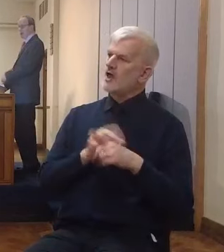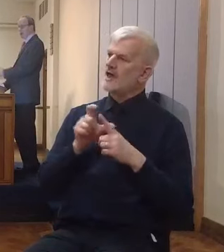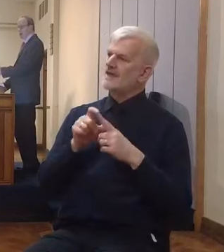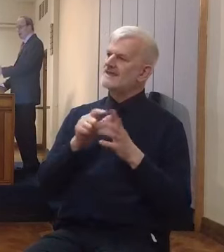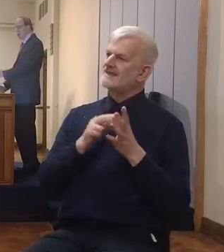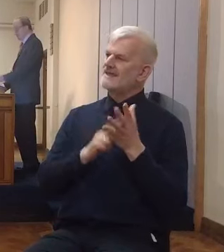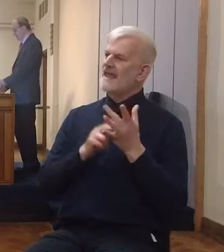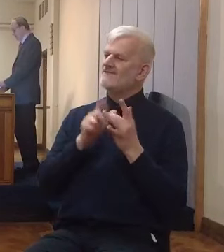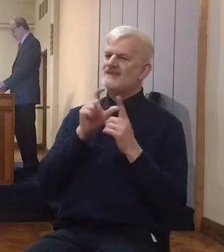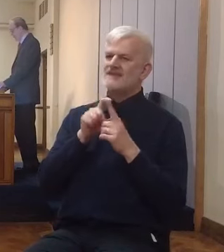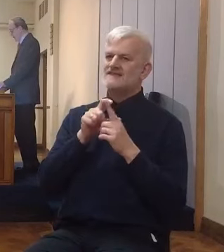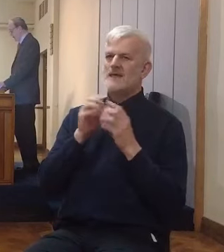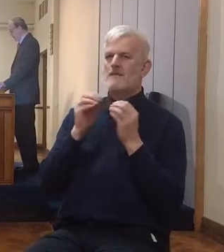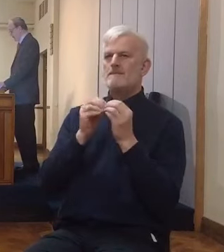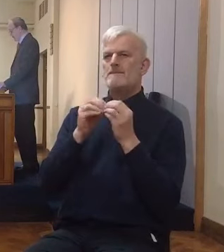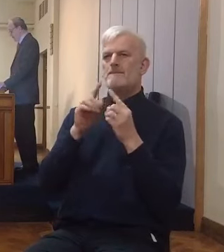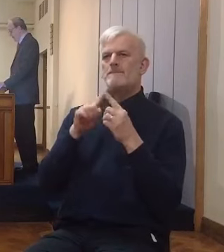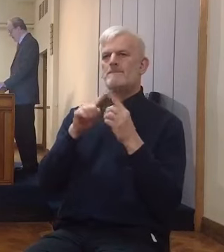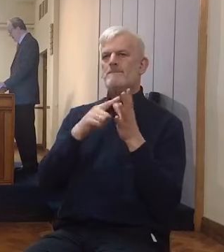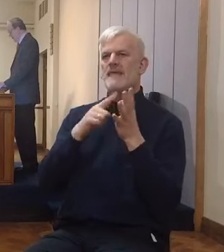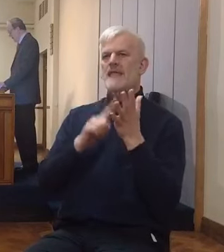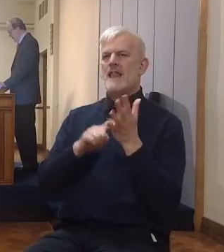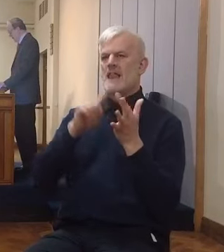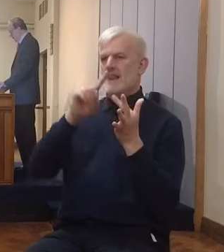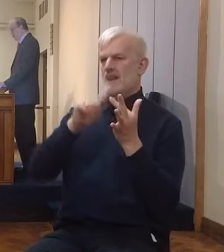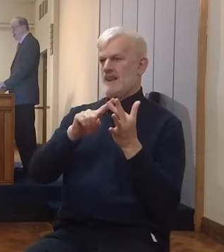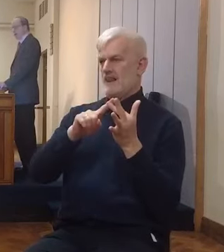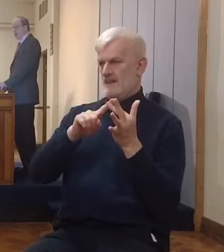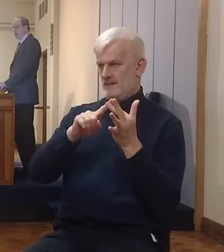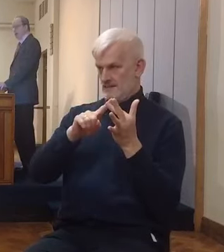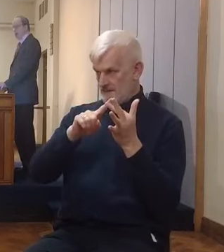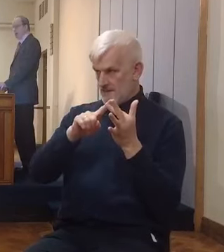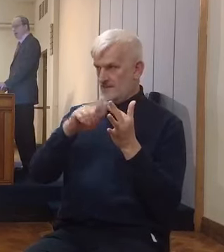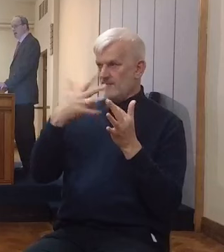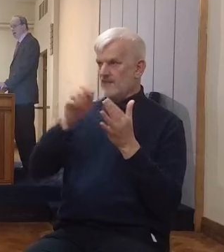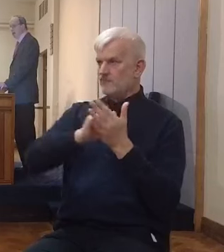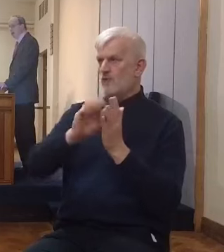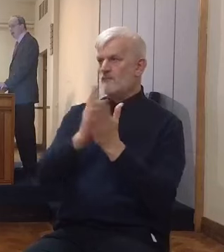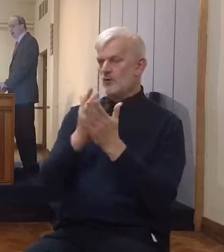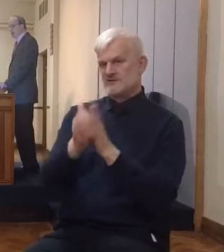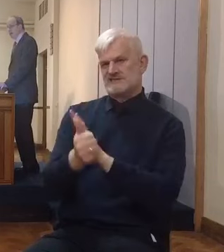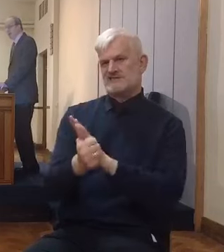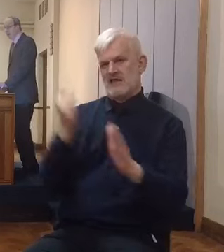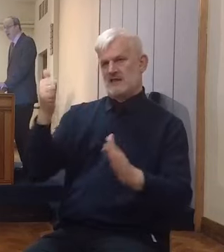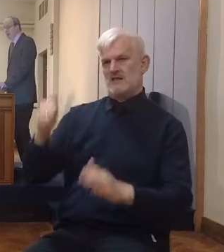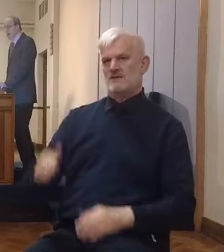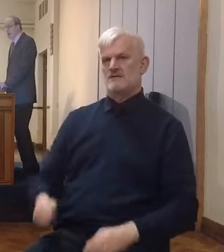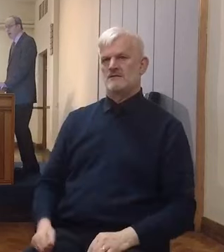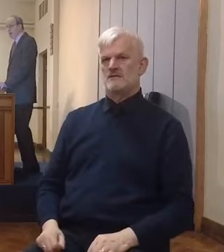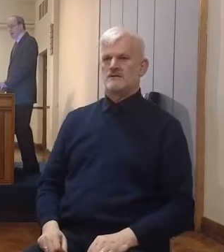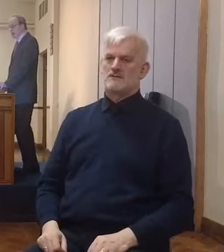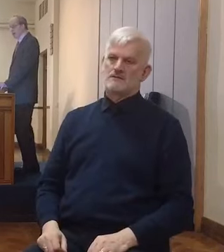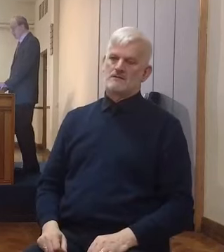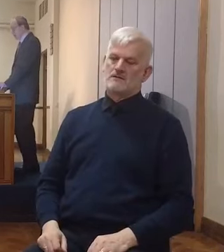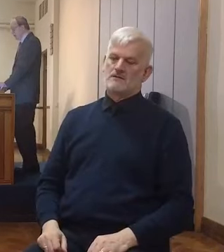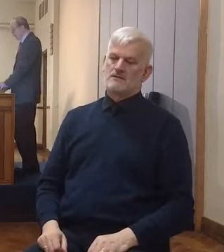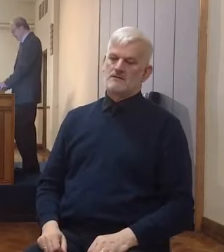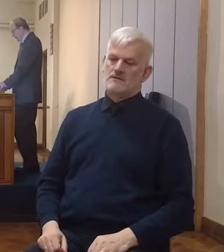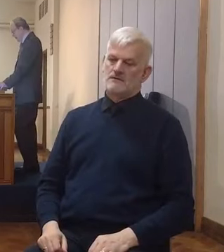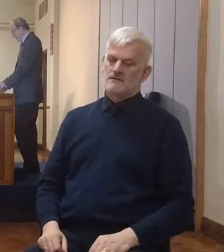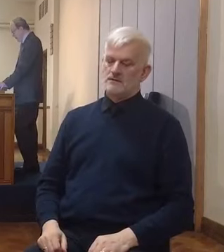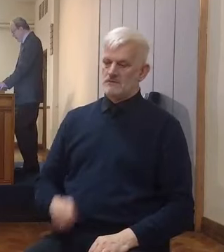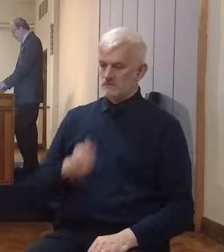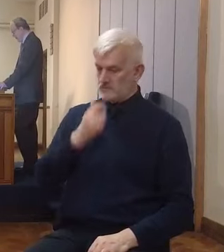show great expertise in this area. And he'll be talking about men like Andrew Fuller and